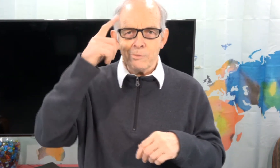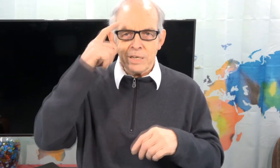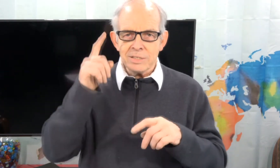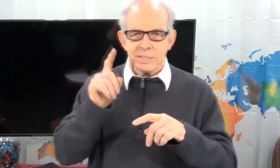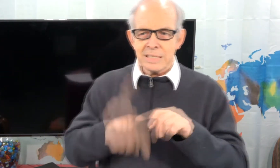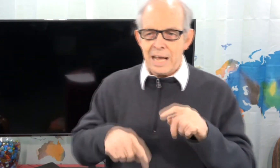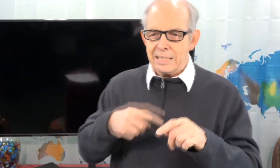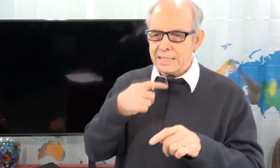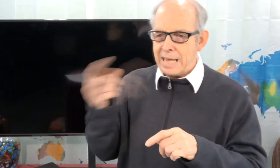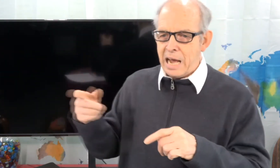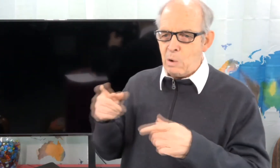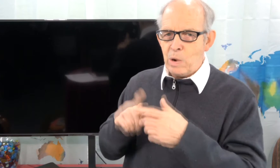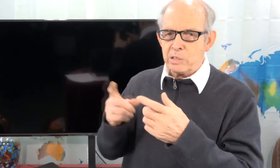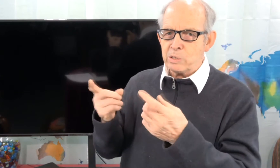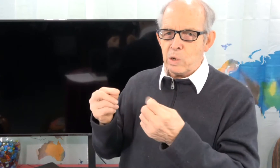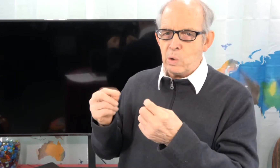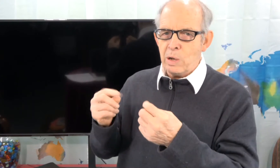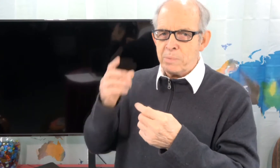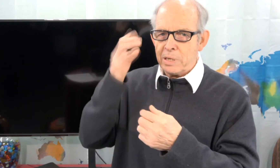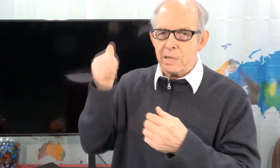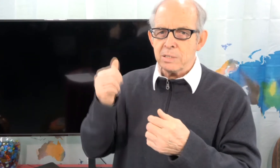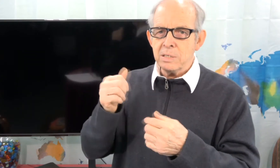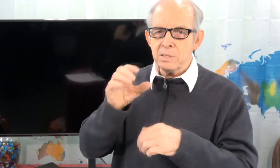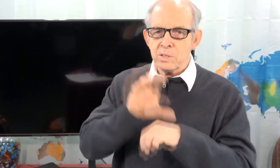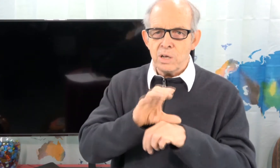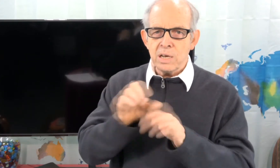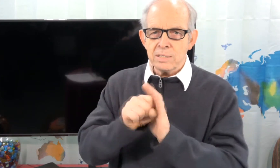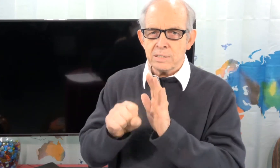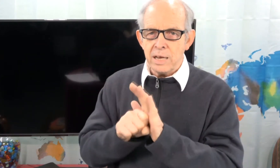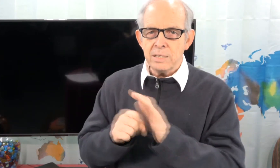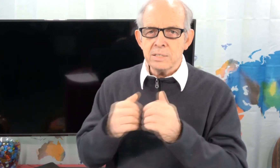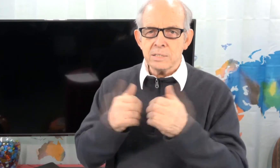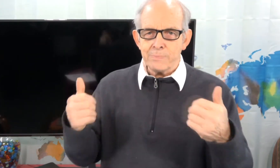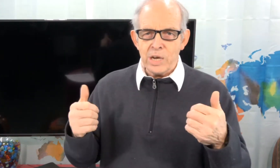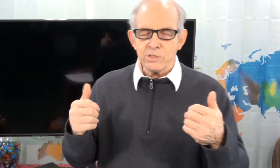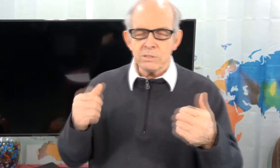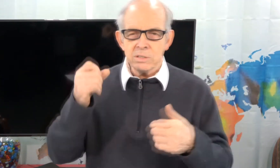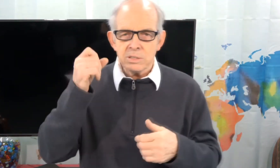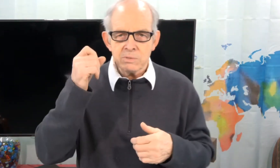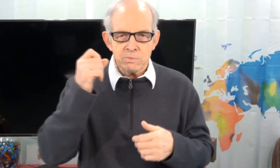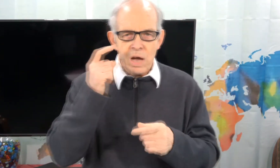government can't tell what to do because state is state separation, right?